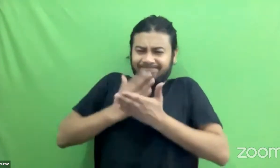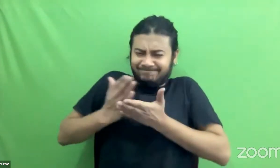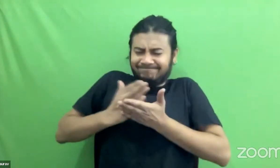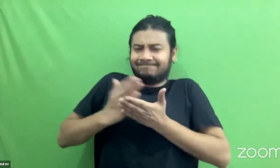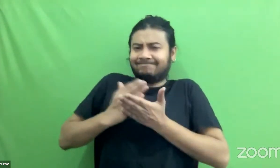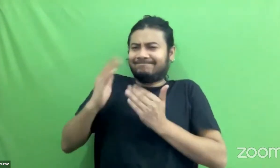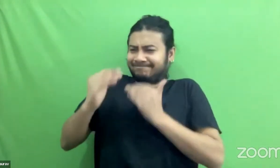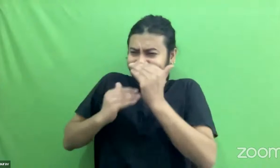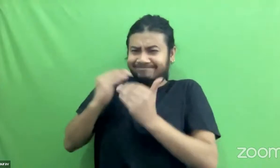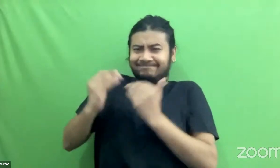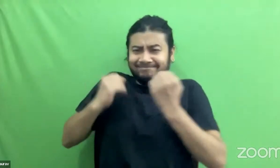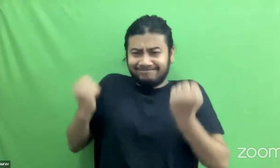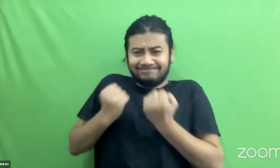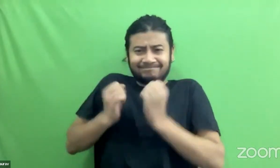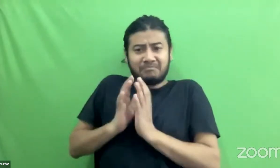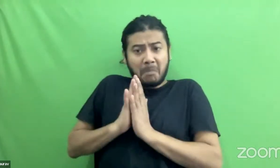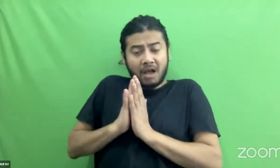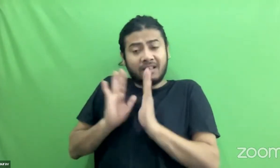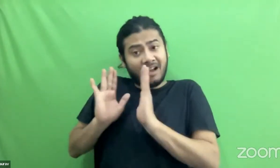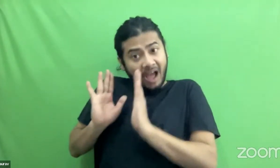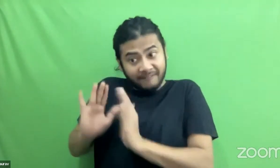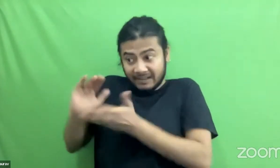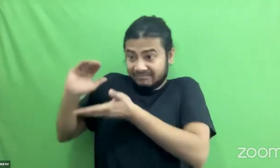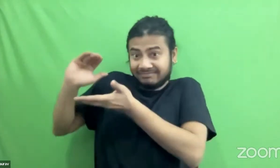your bhakti even in your next birth.